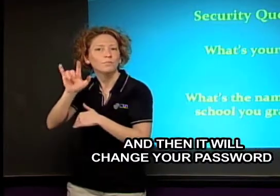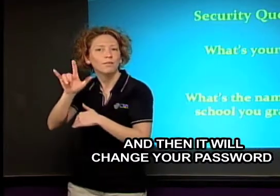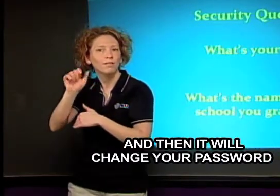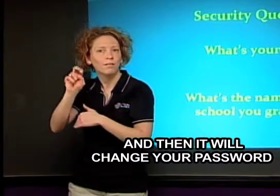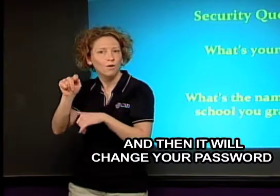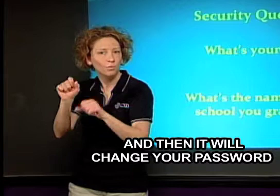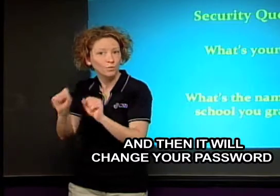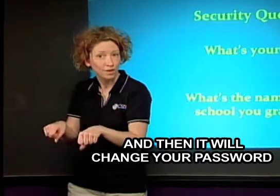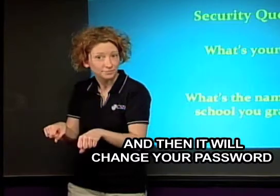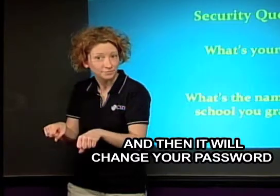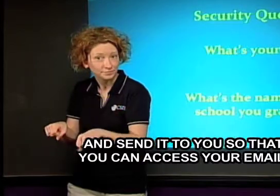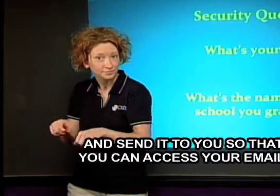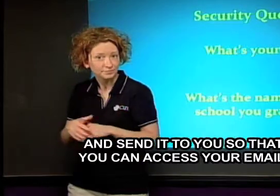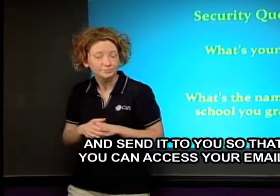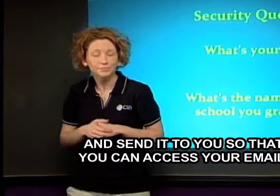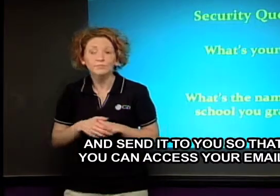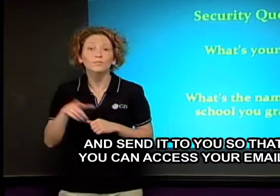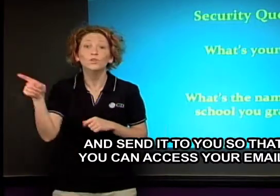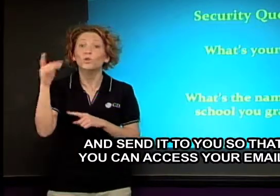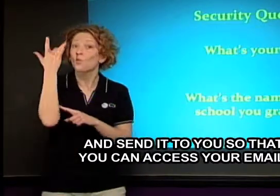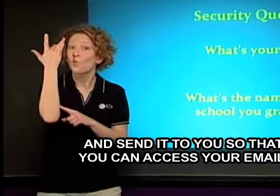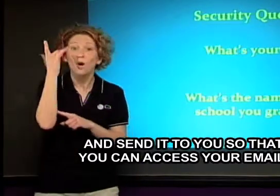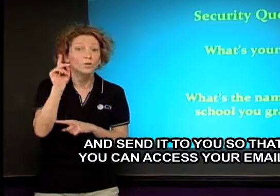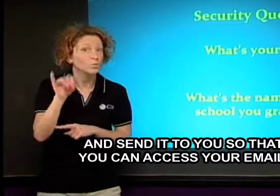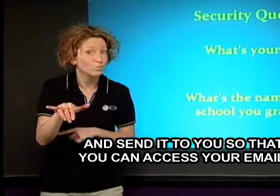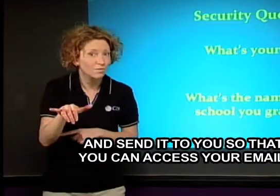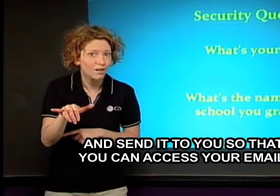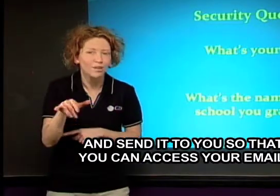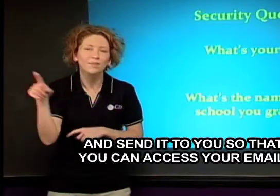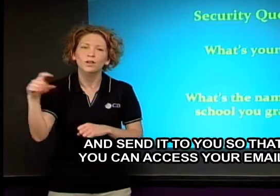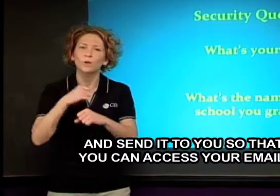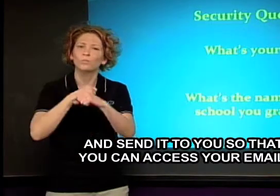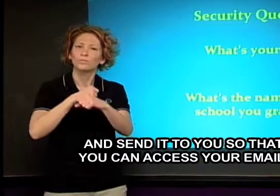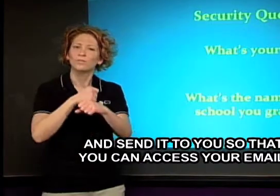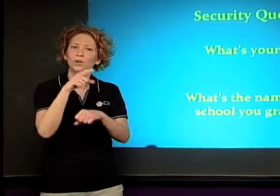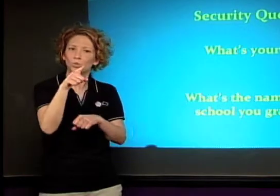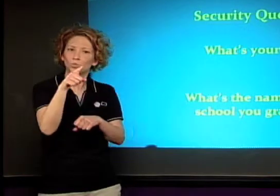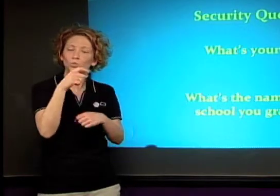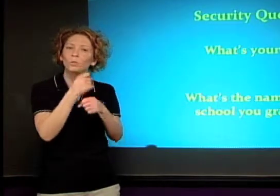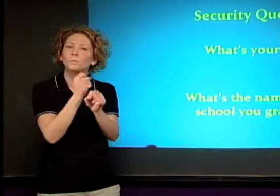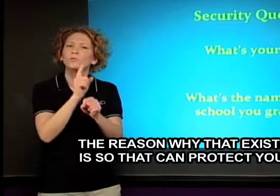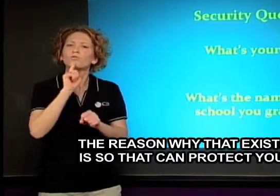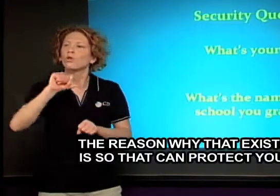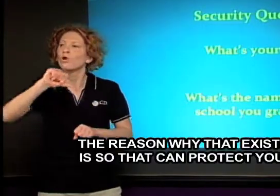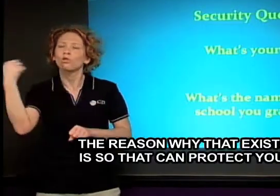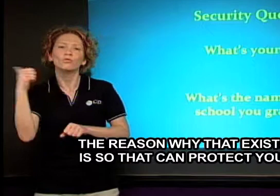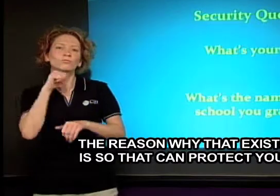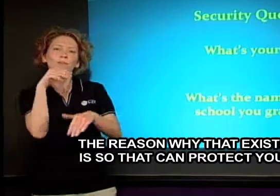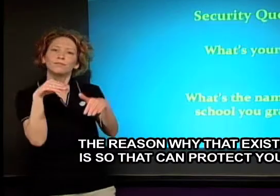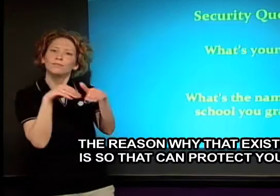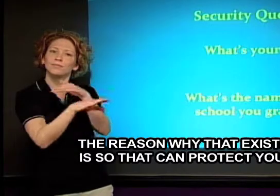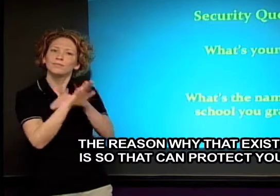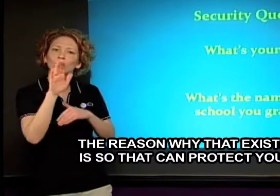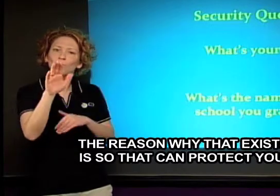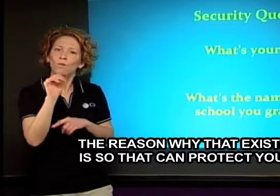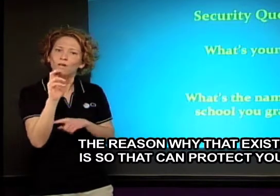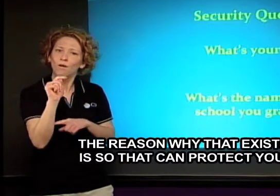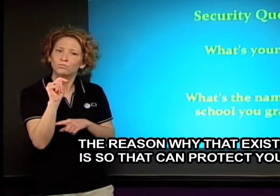then it'll change your password and send it to you so that you can access your email. The reason why that exists is so that it can protect